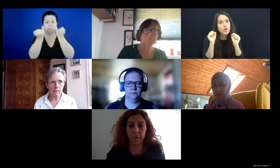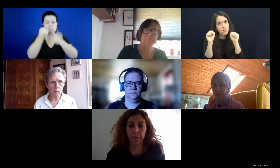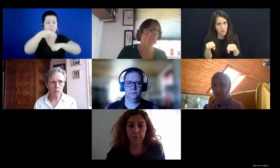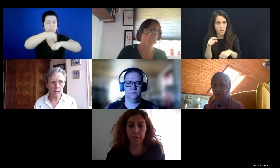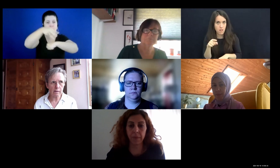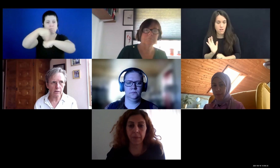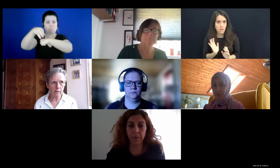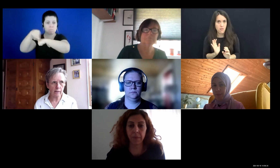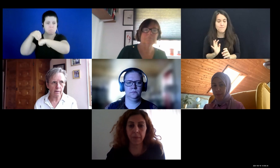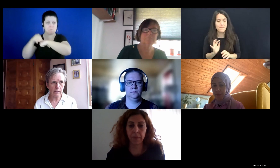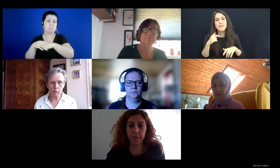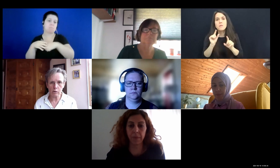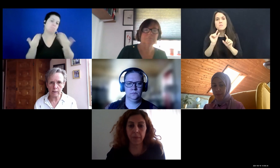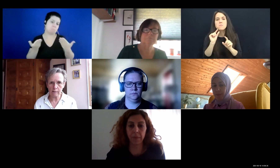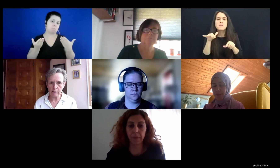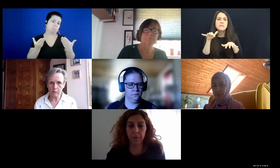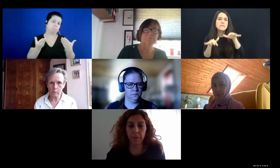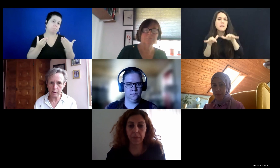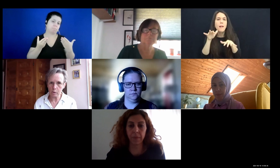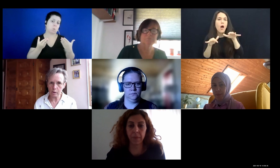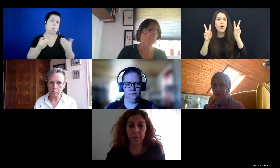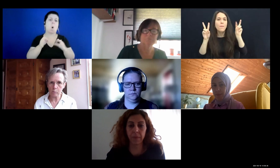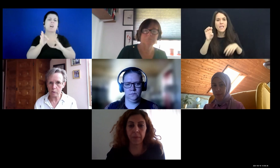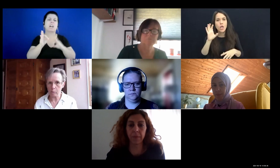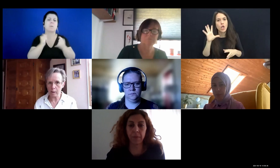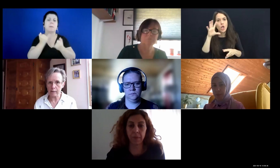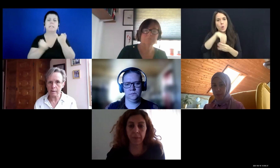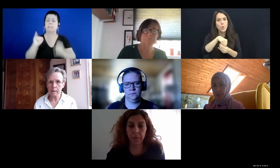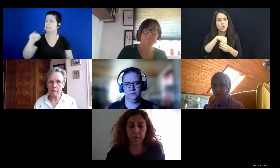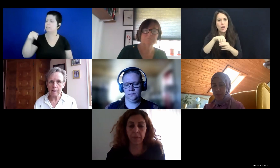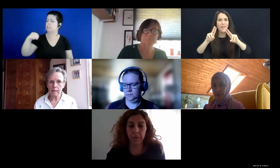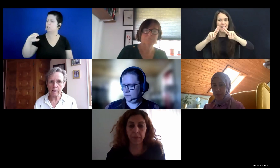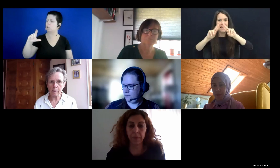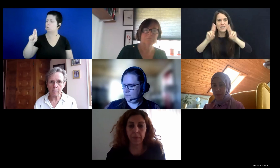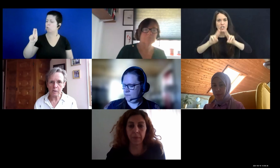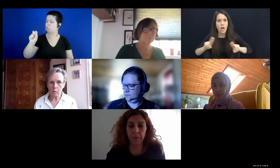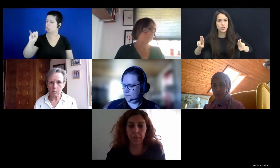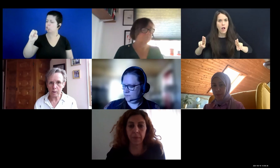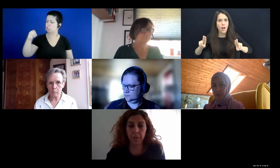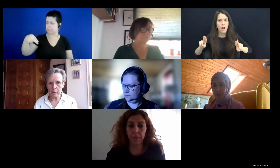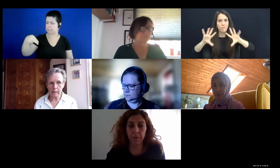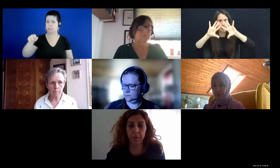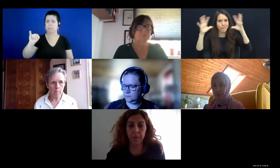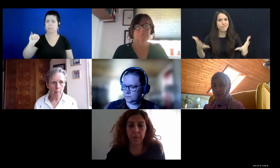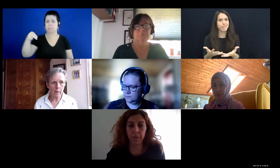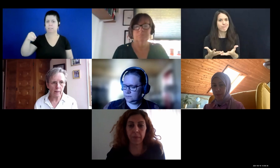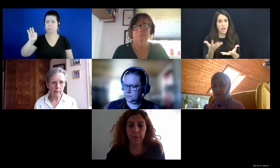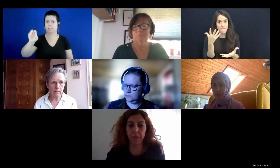A similar organization is Inclusion International, which works worldwide. So one